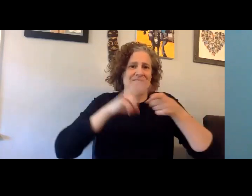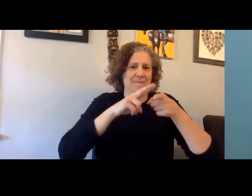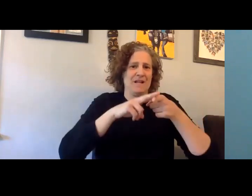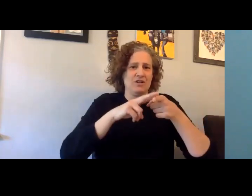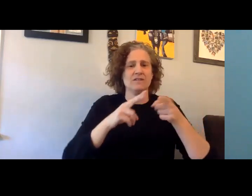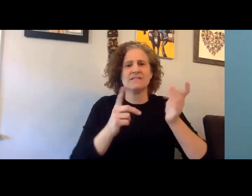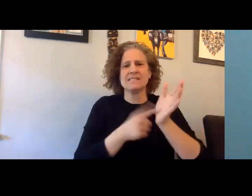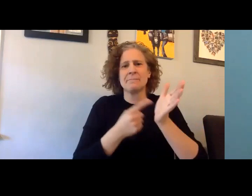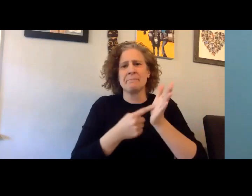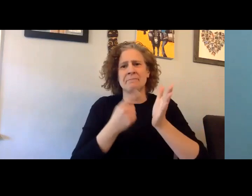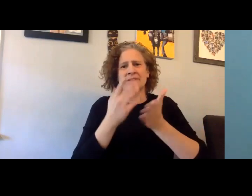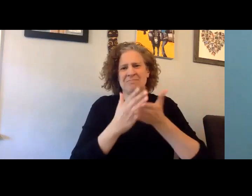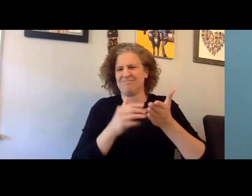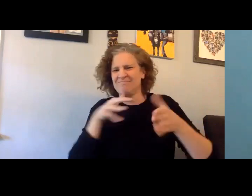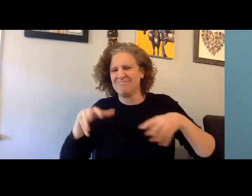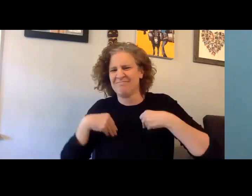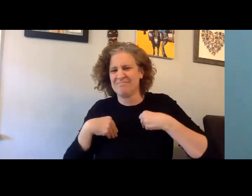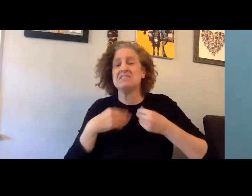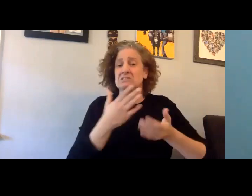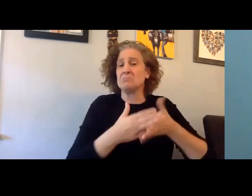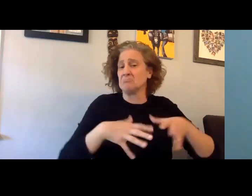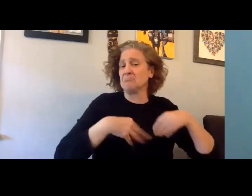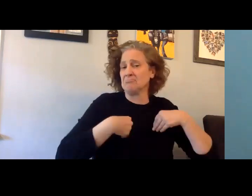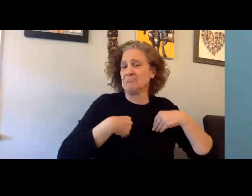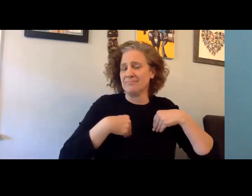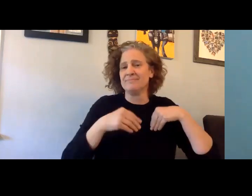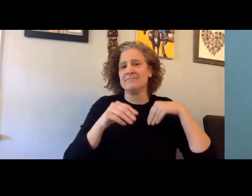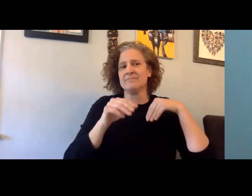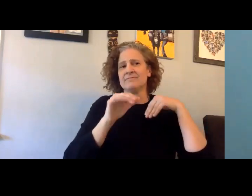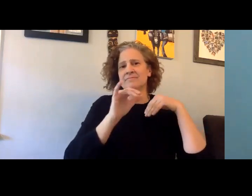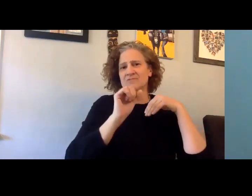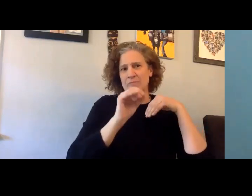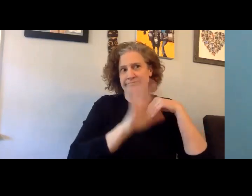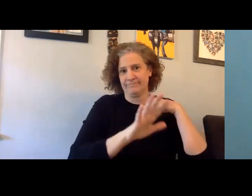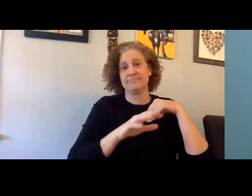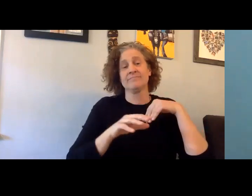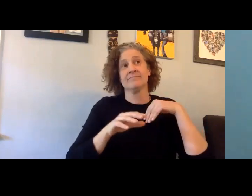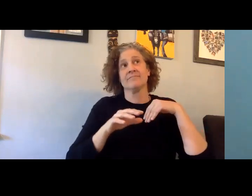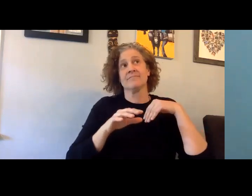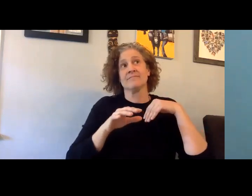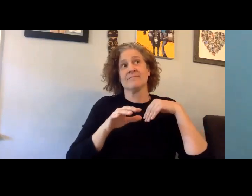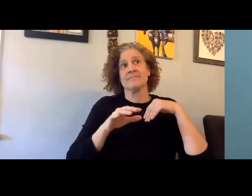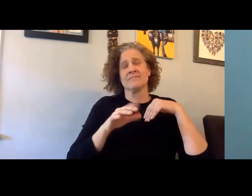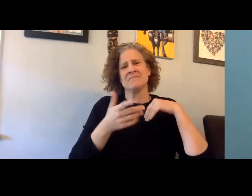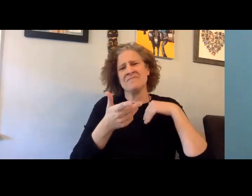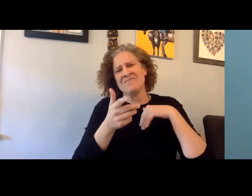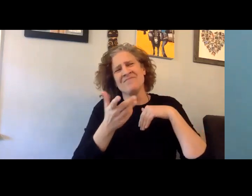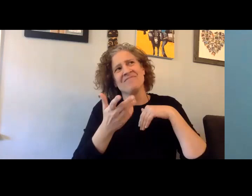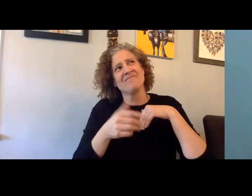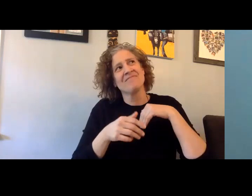good function. It helps to expand the vocabulary. Some people say, no, we don't accept that. Some